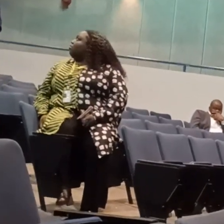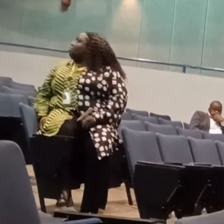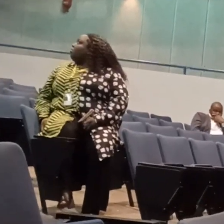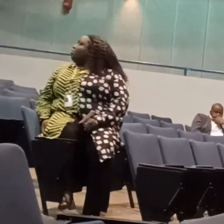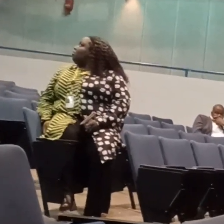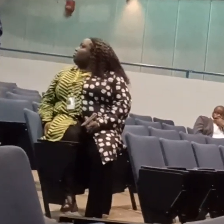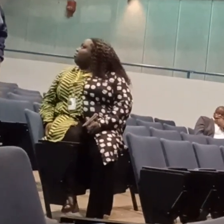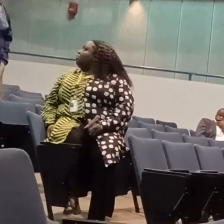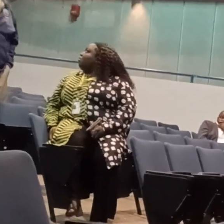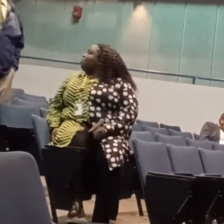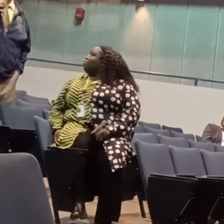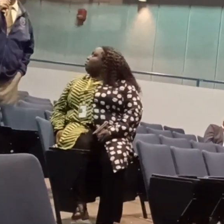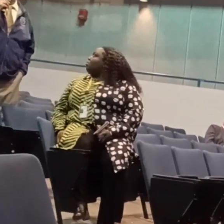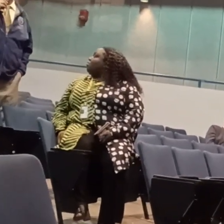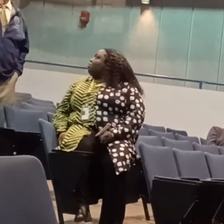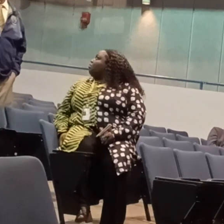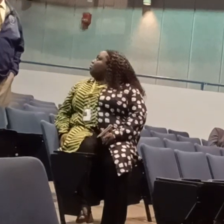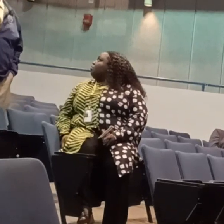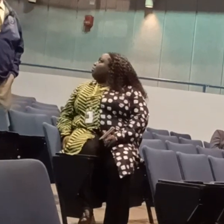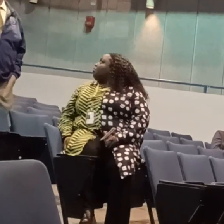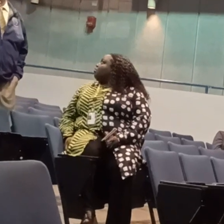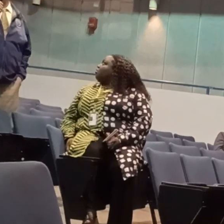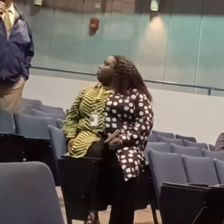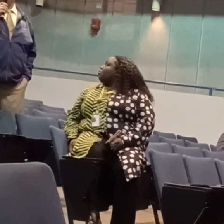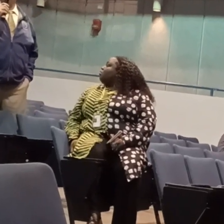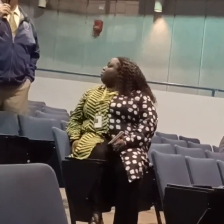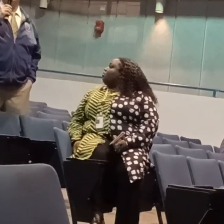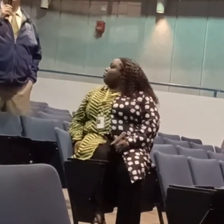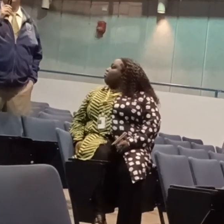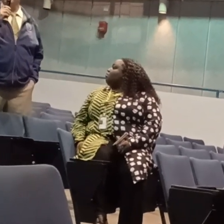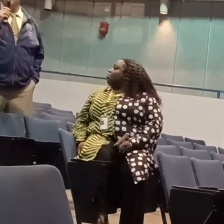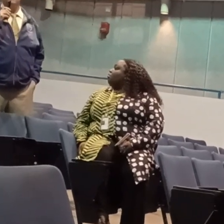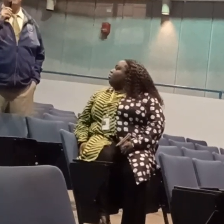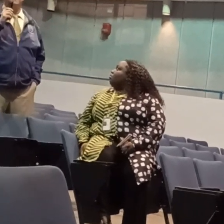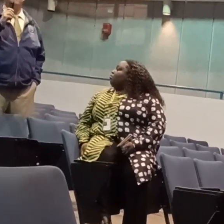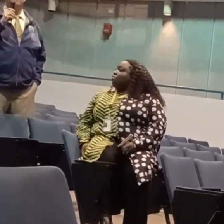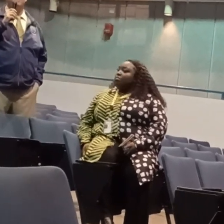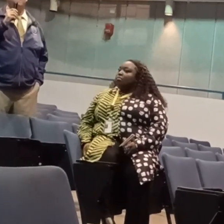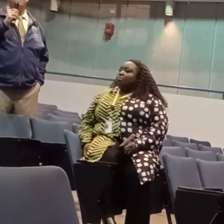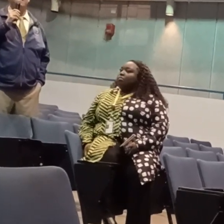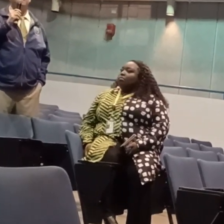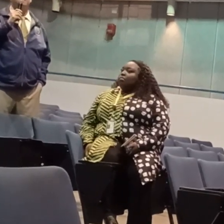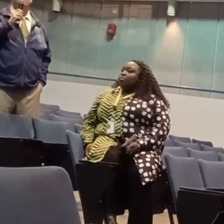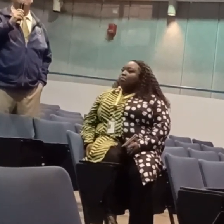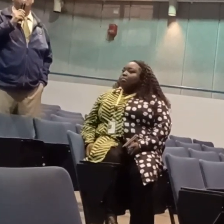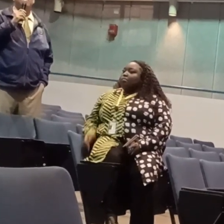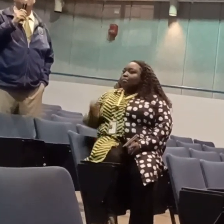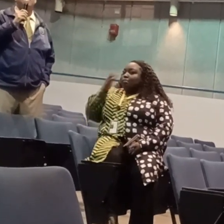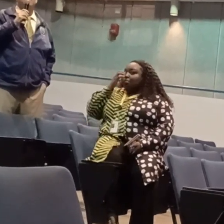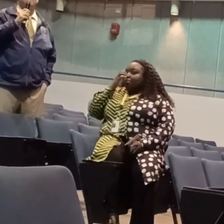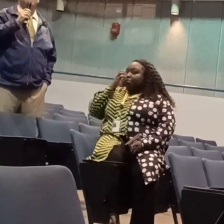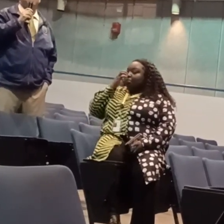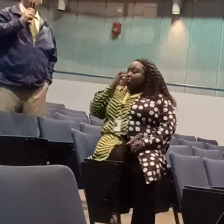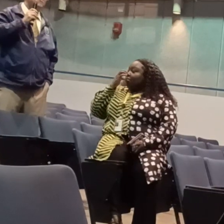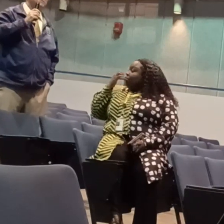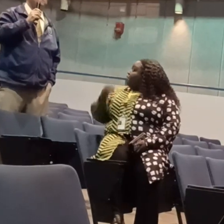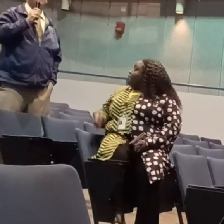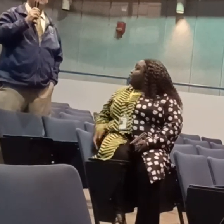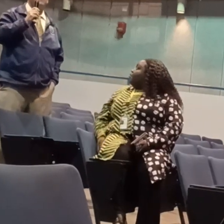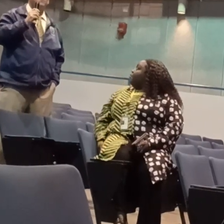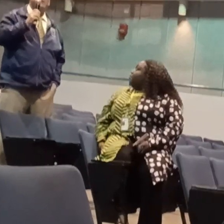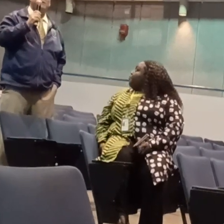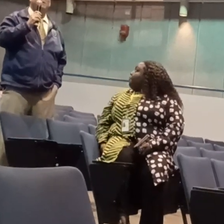to reach out to that department now. Yep. To get the talk started on doing a PLA, or again, the